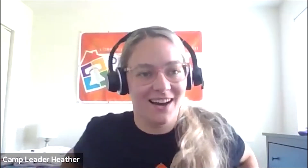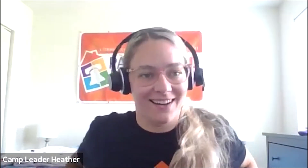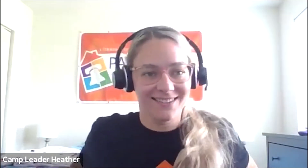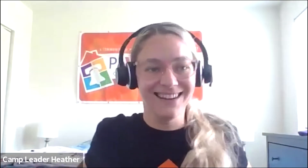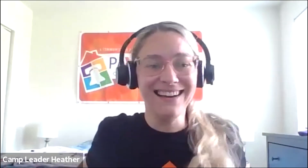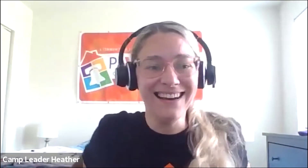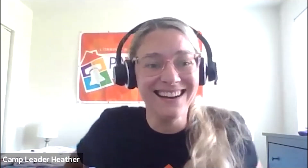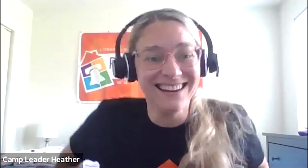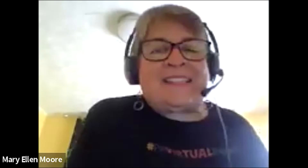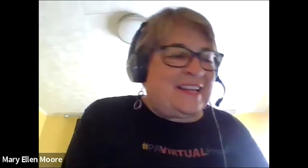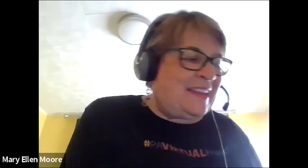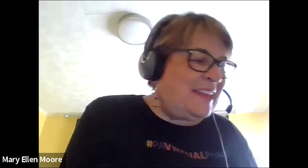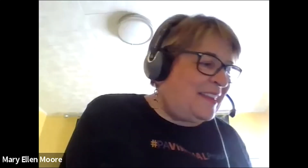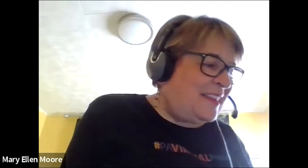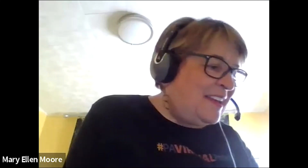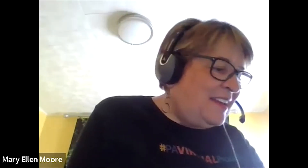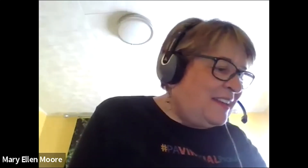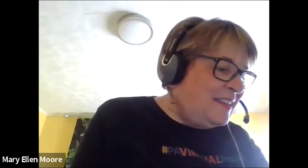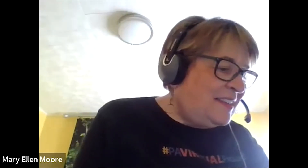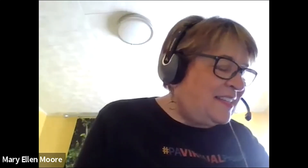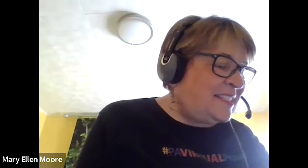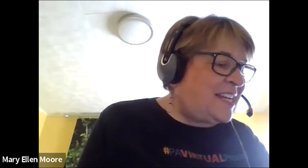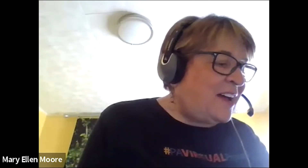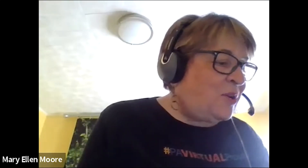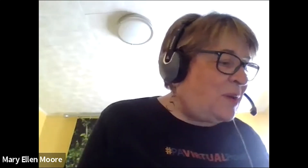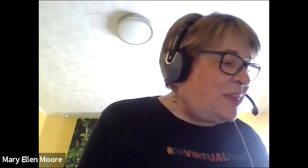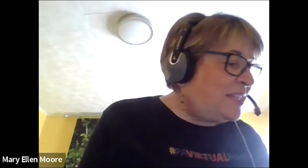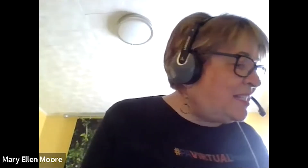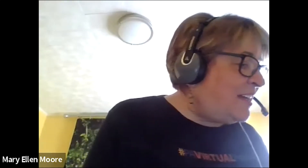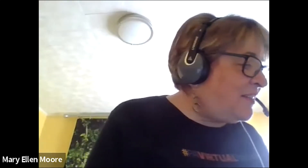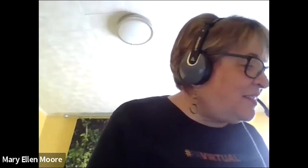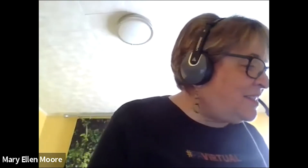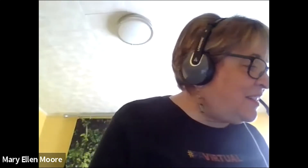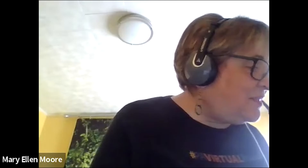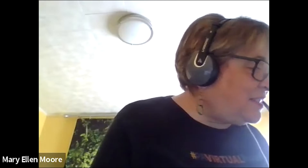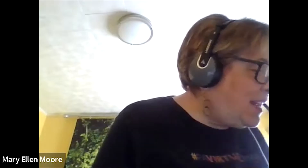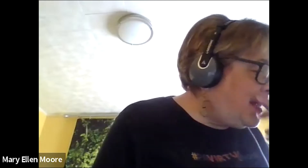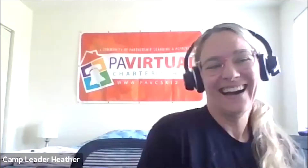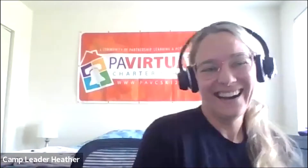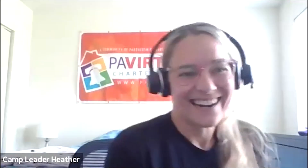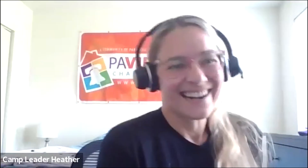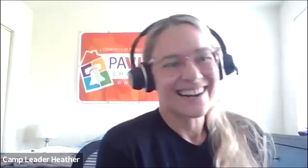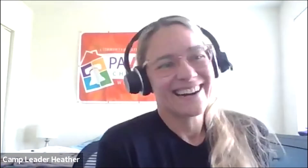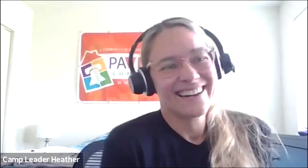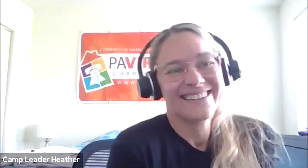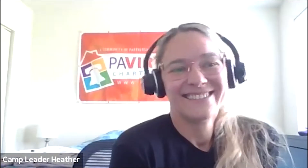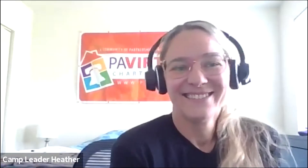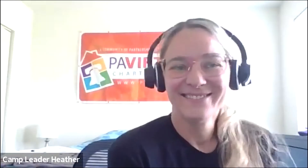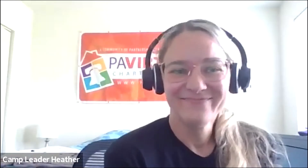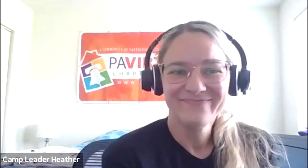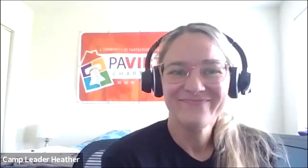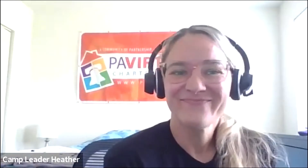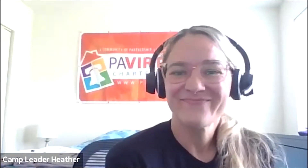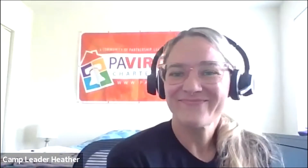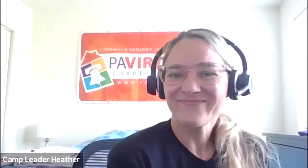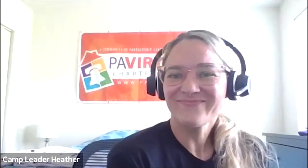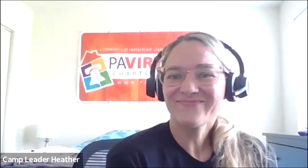kind. Yes. To snuggle with a stuffed Yeah. snake. Yes, exactly. All right.